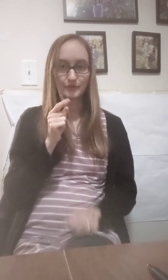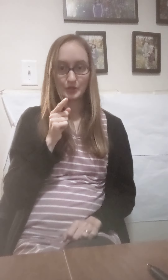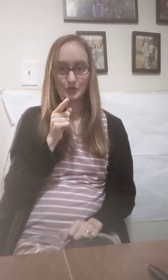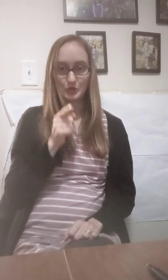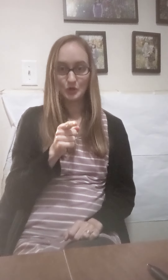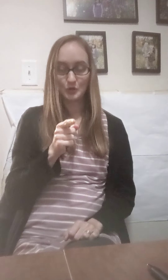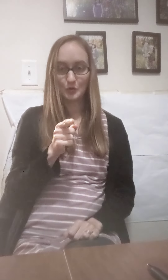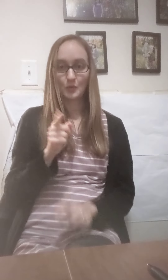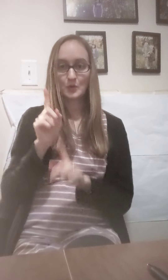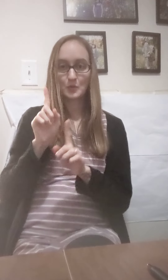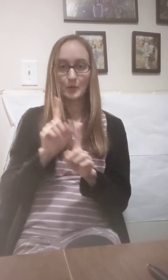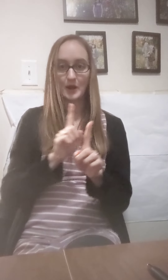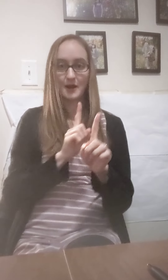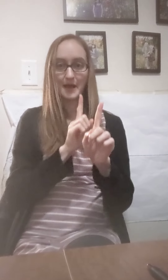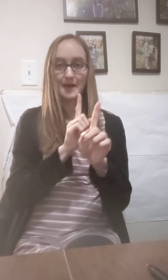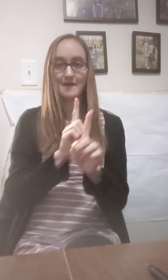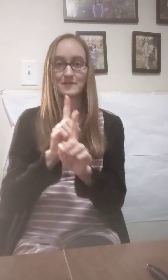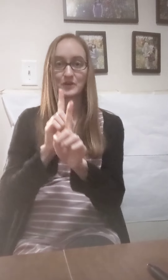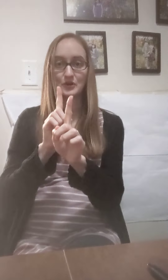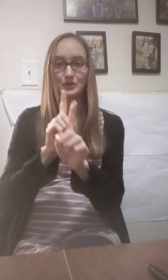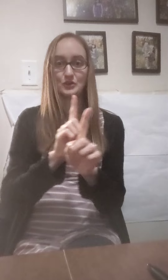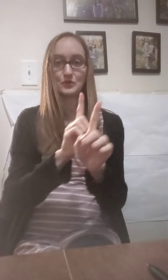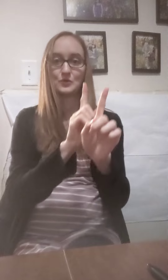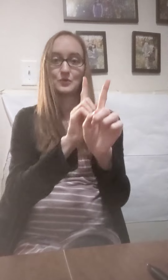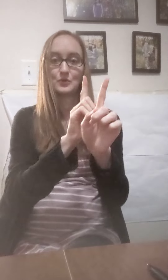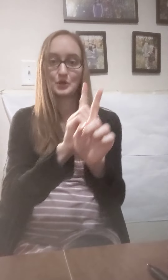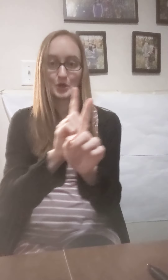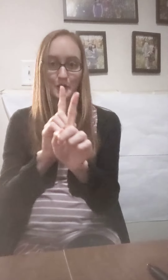you wherever you go.